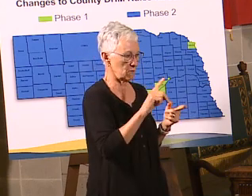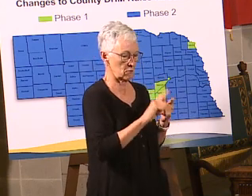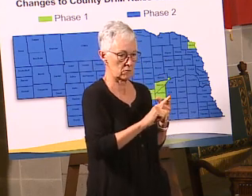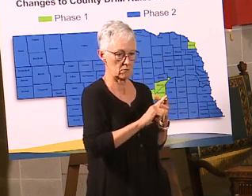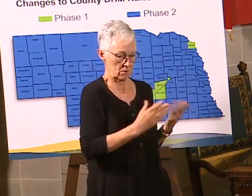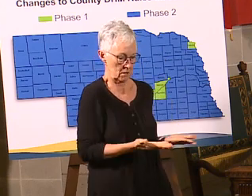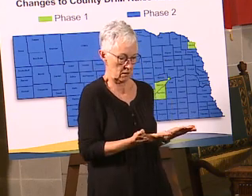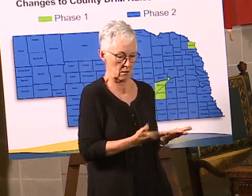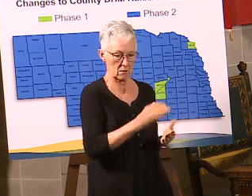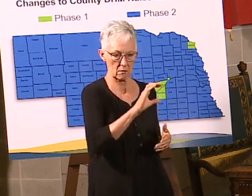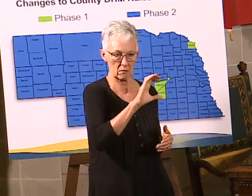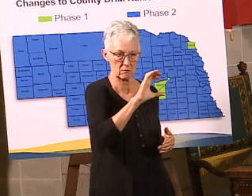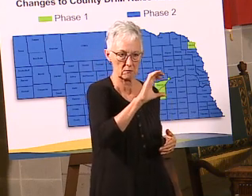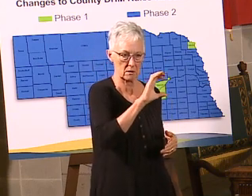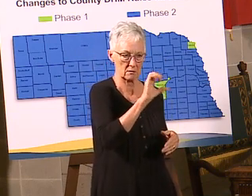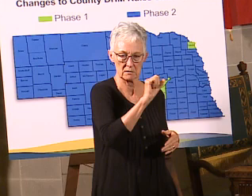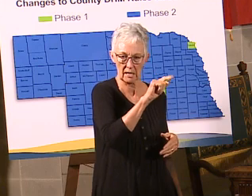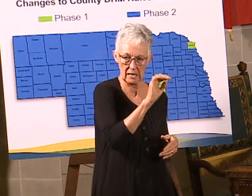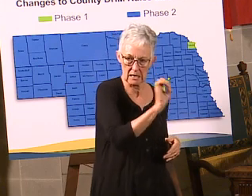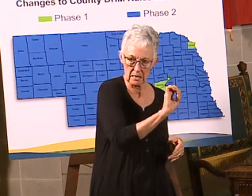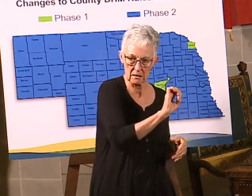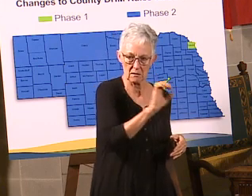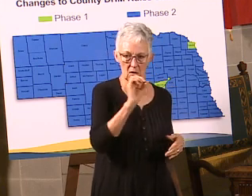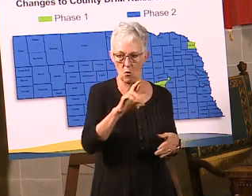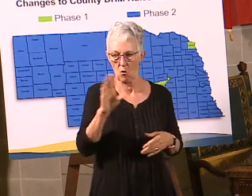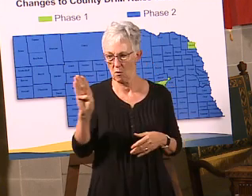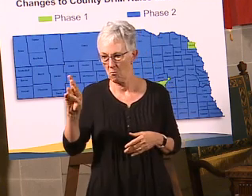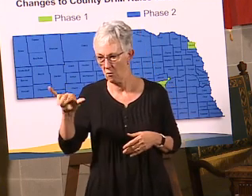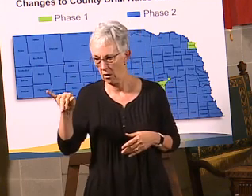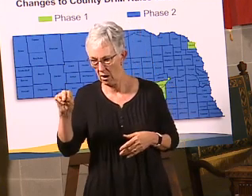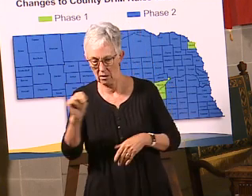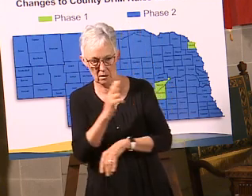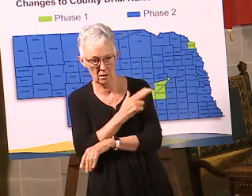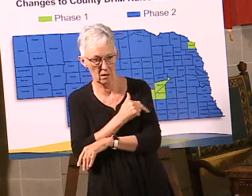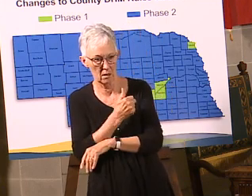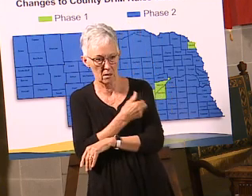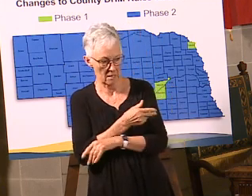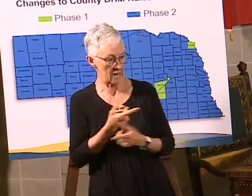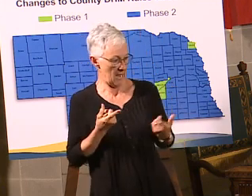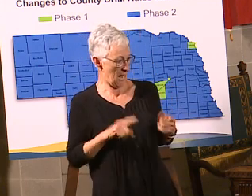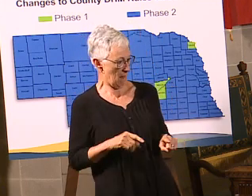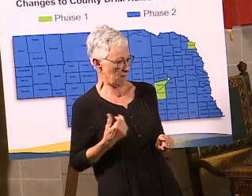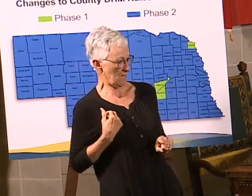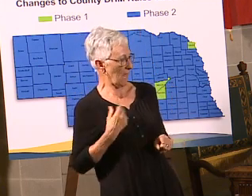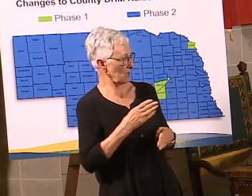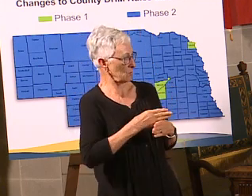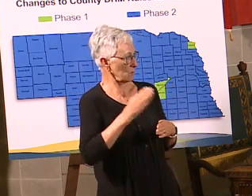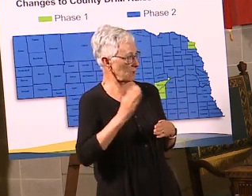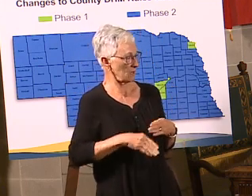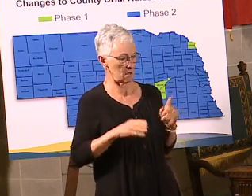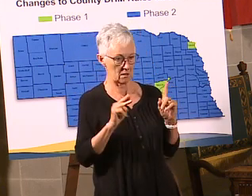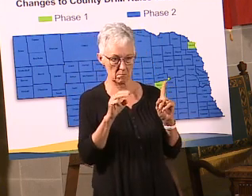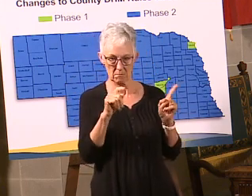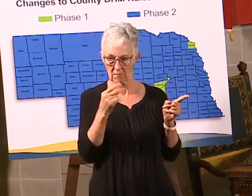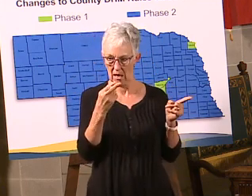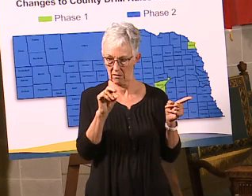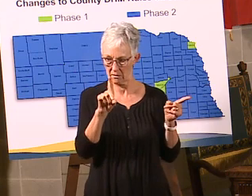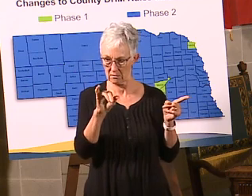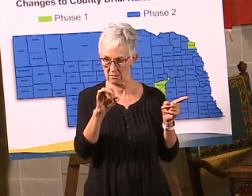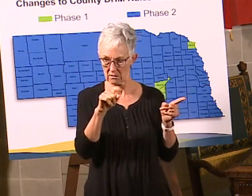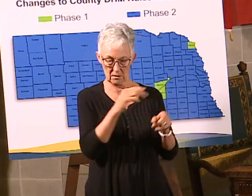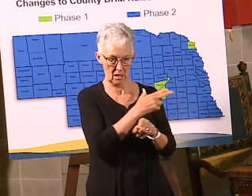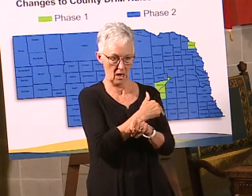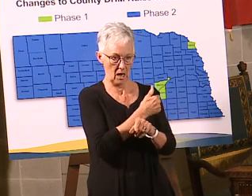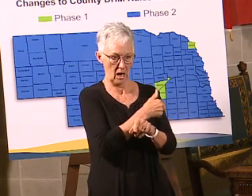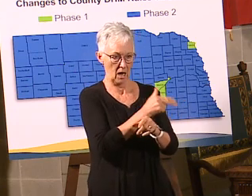or University of Nebraska. As a matter of fact, that happened this weekend where Methodist Hospital did receive some patients that